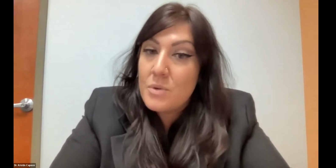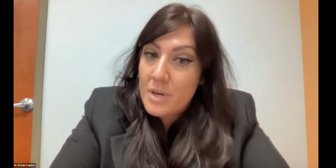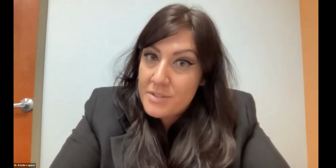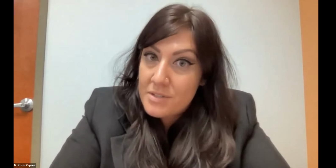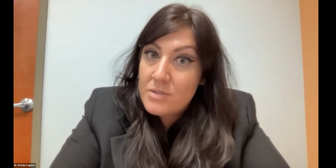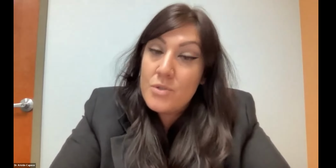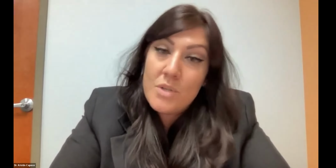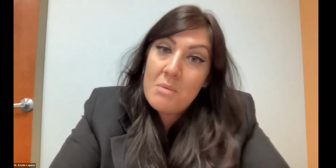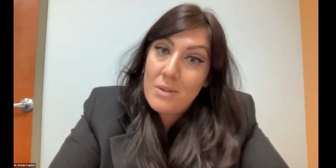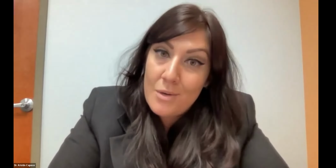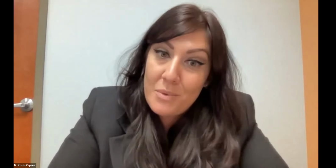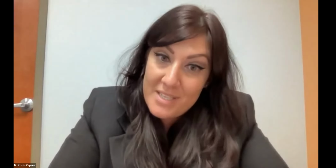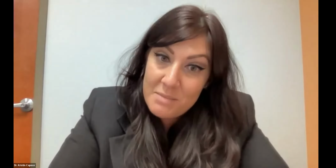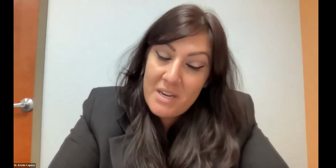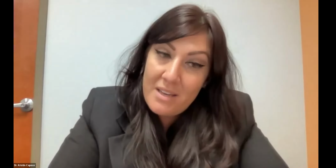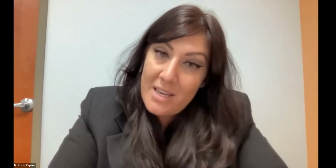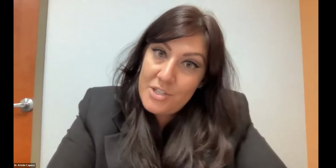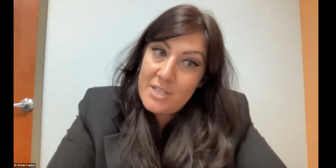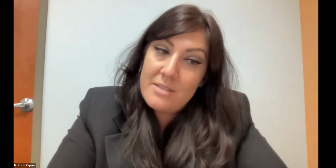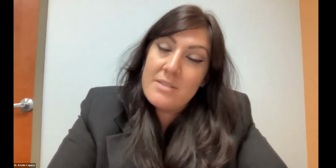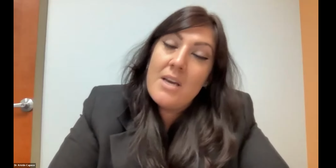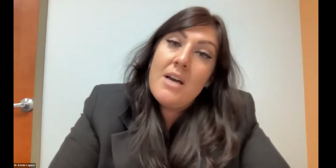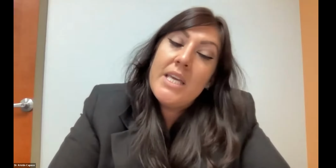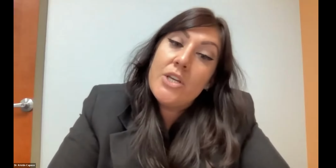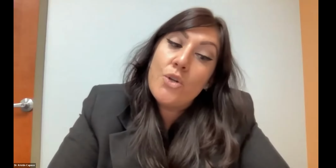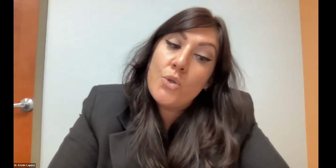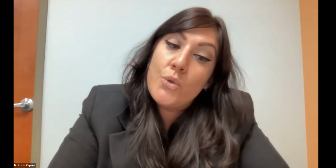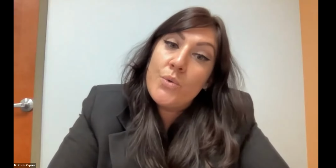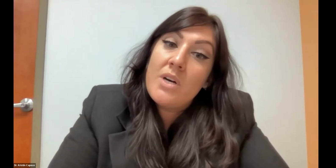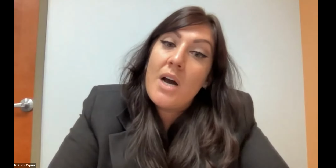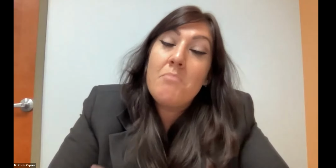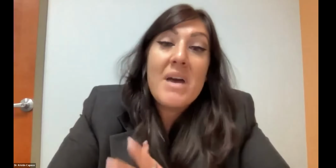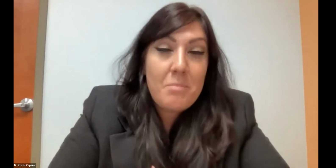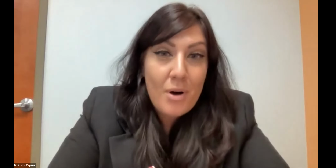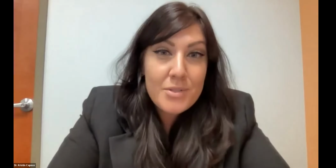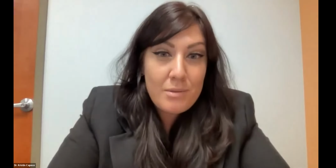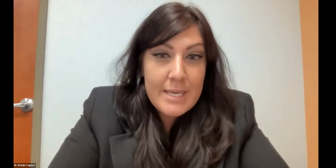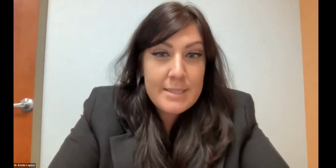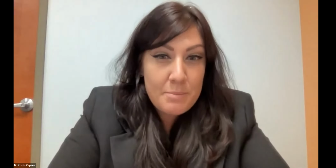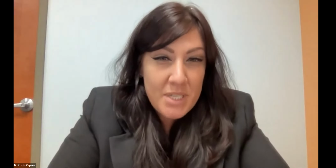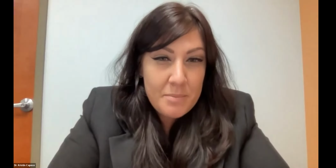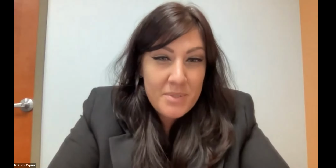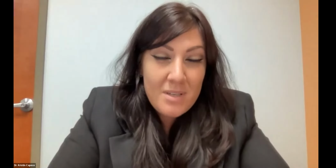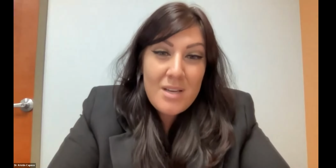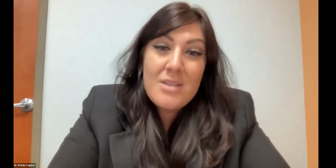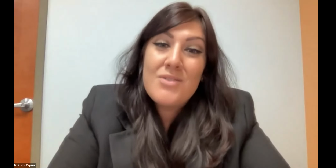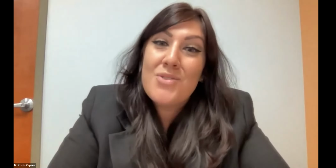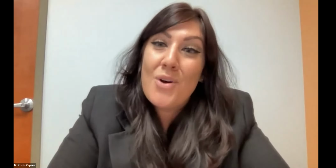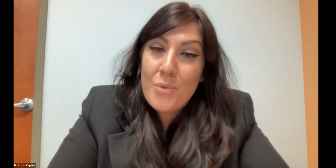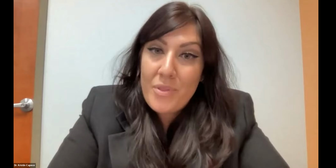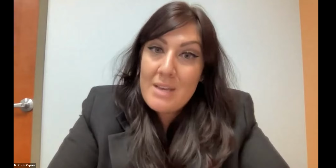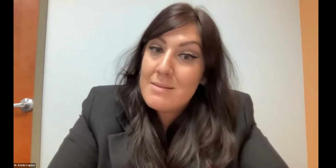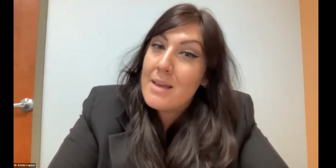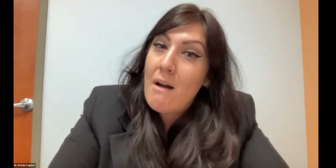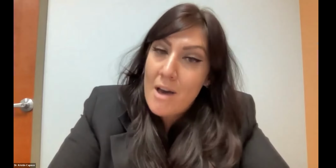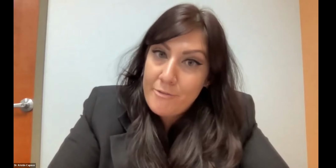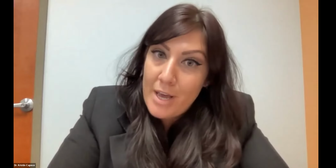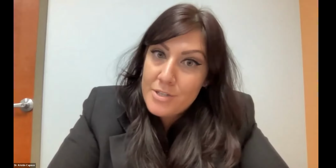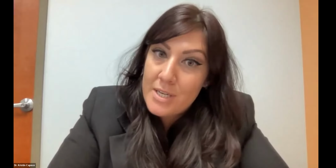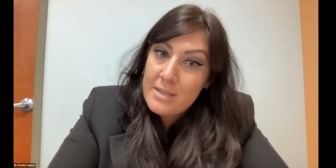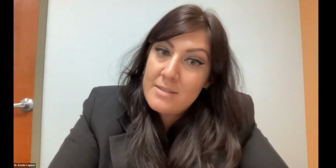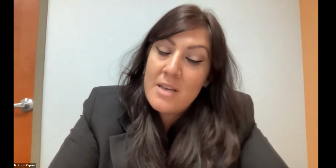that, of course, do come along with these medications include menopausal-like symptoms. So things